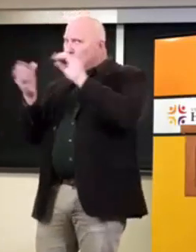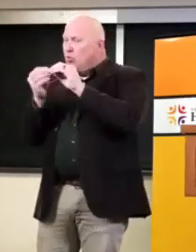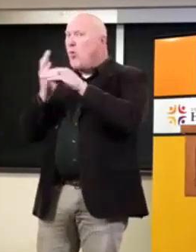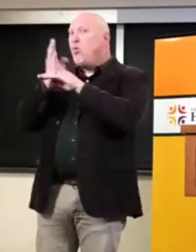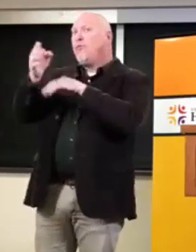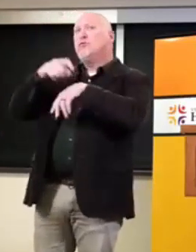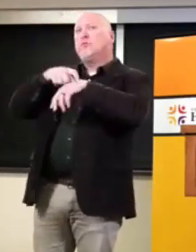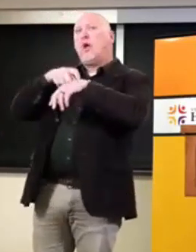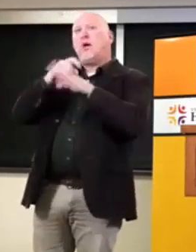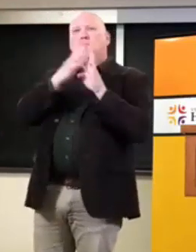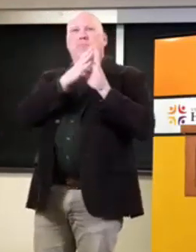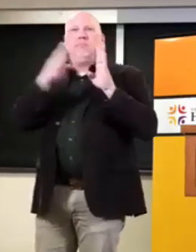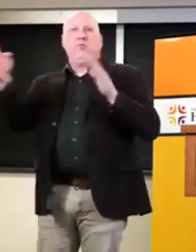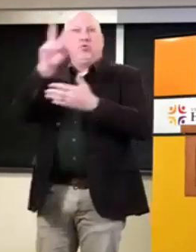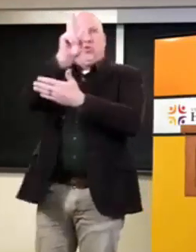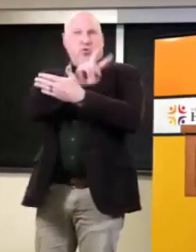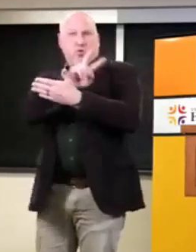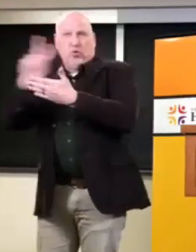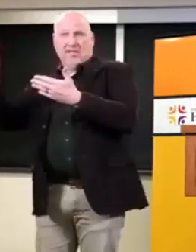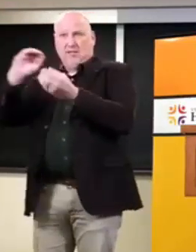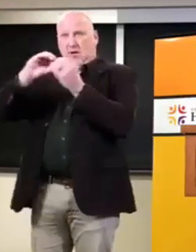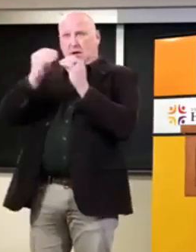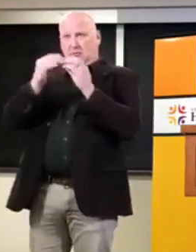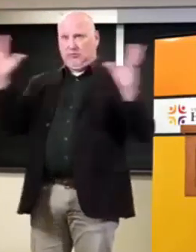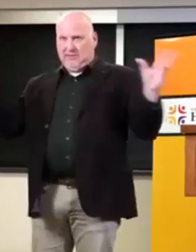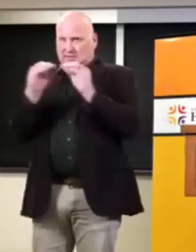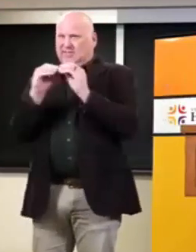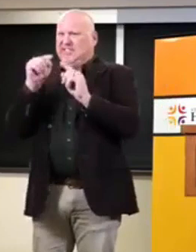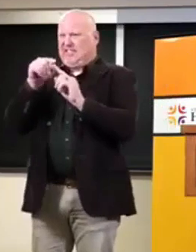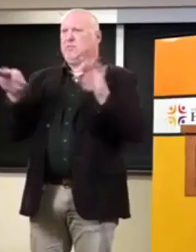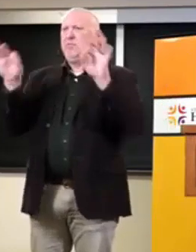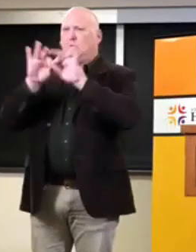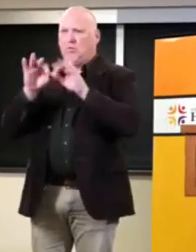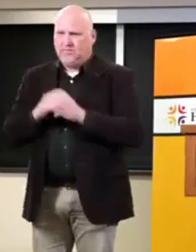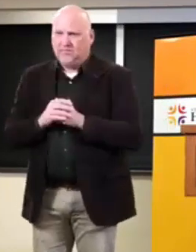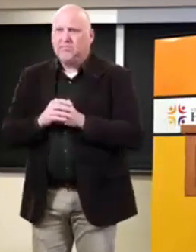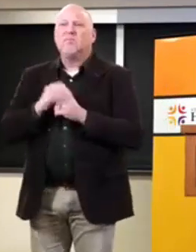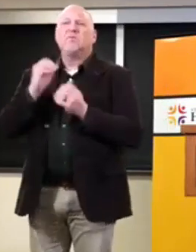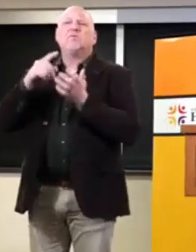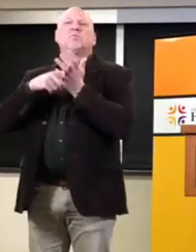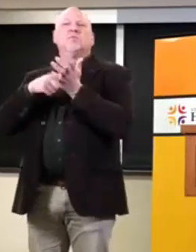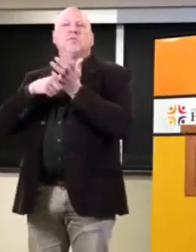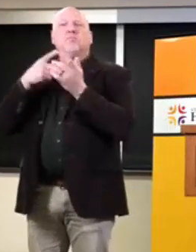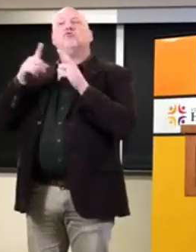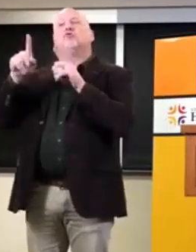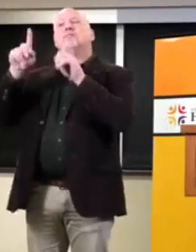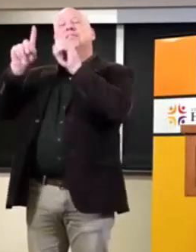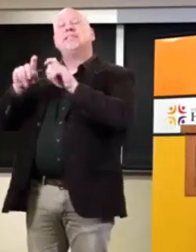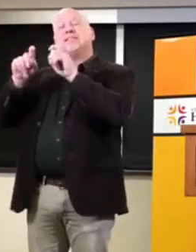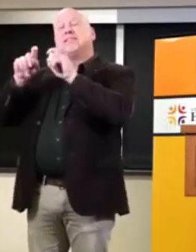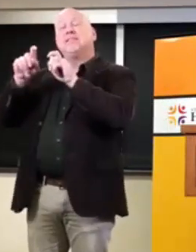a reflection of low testing over the weekend. We have tested